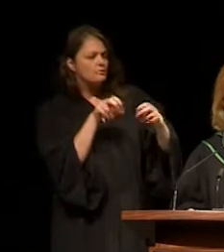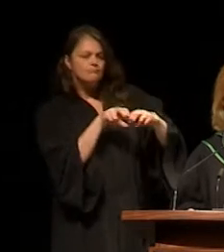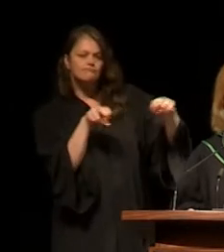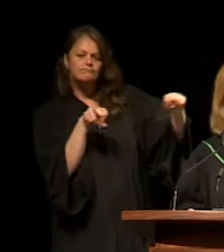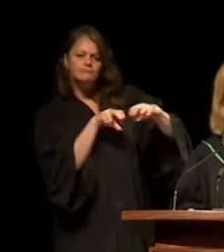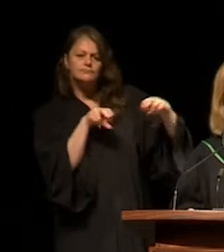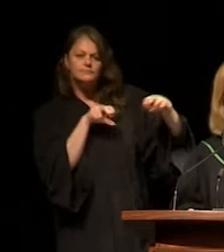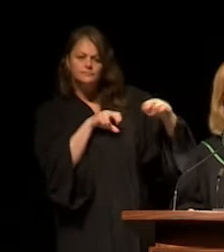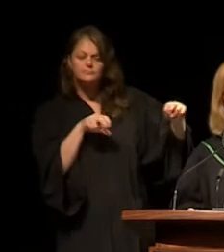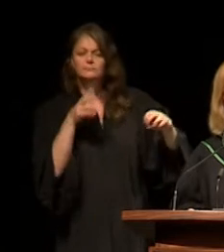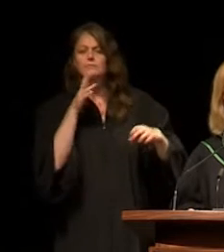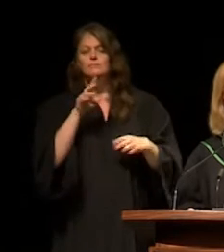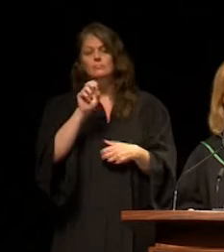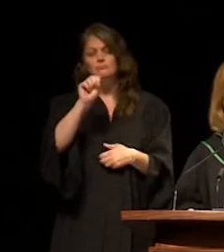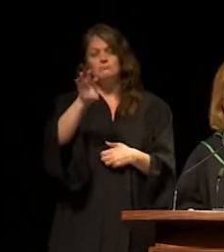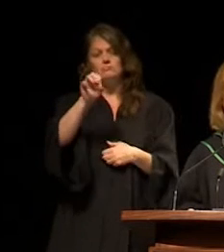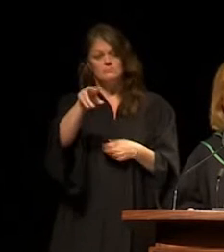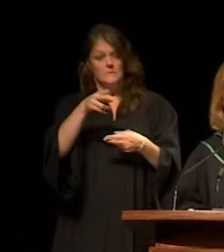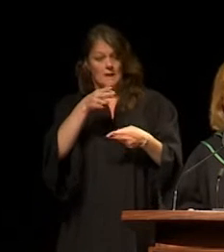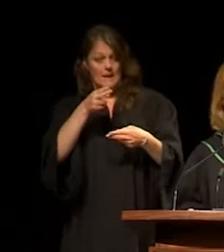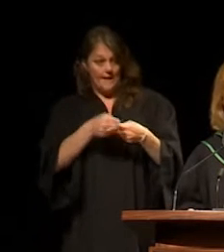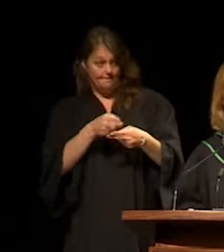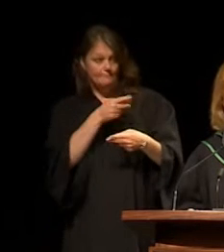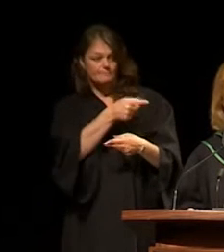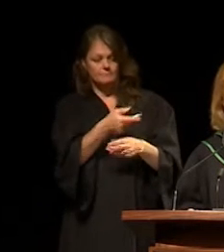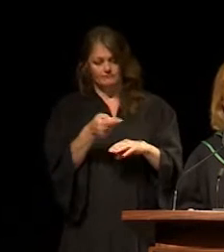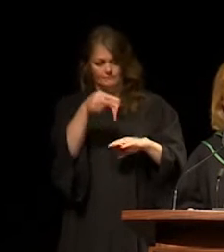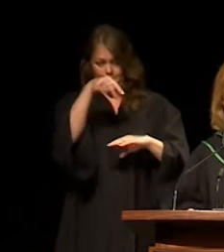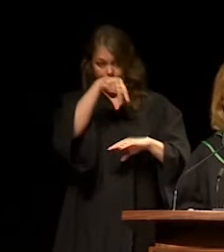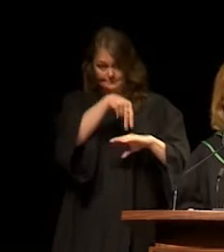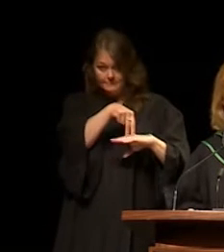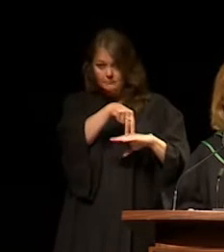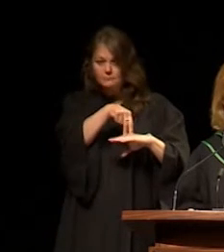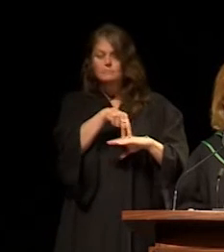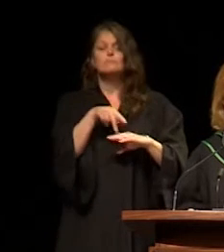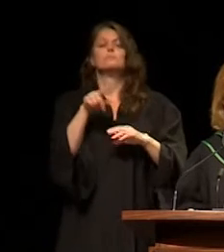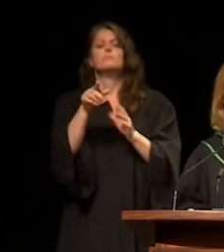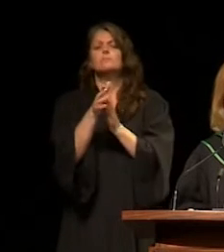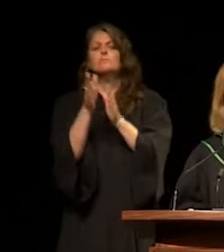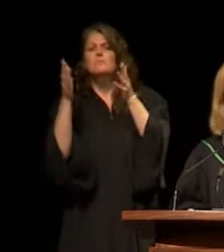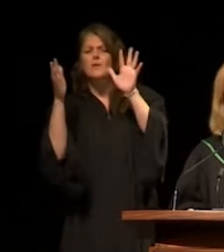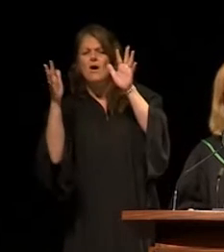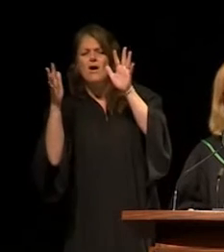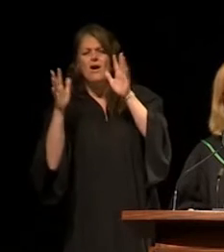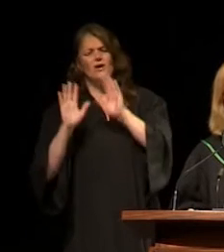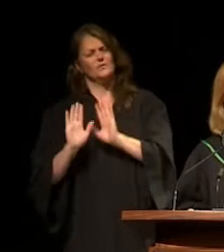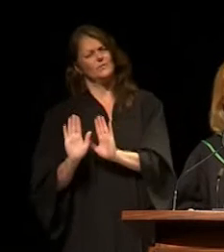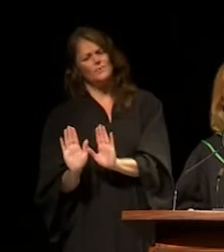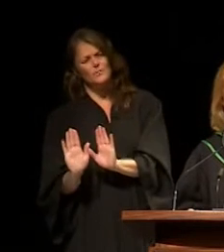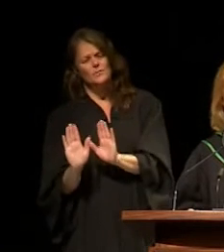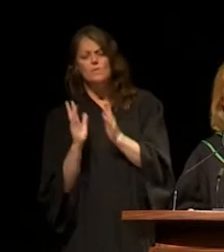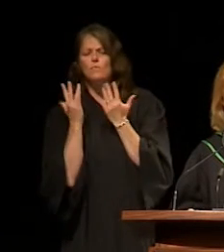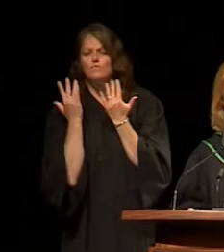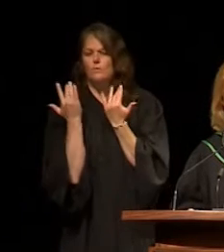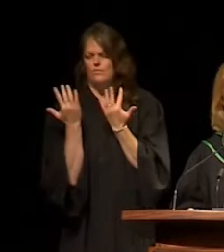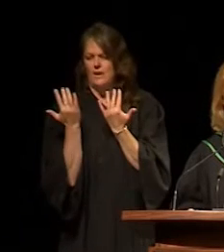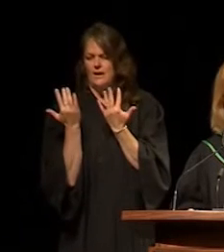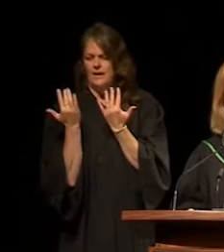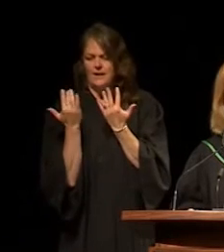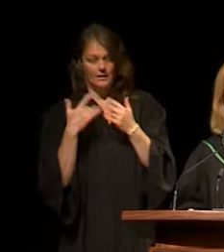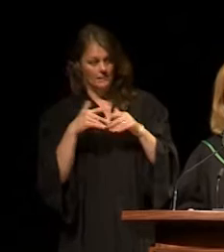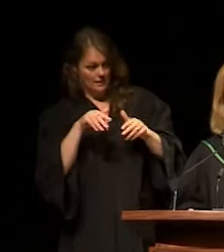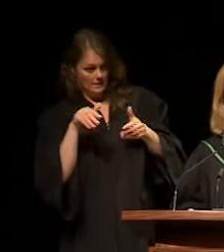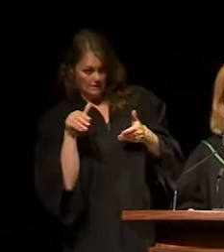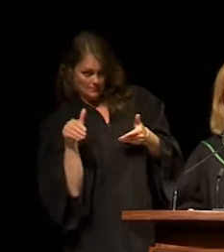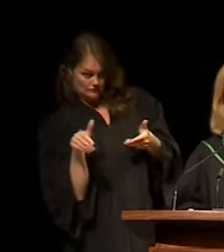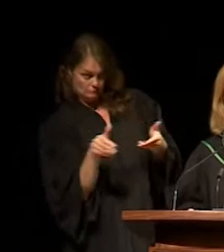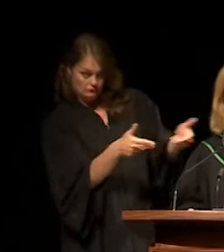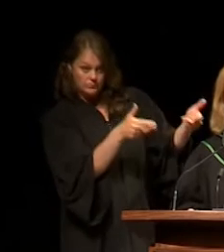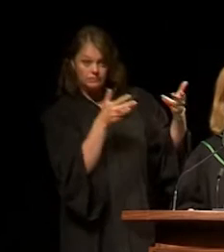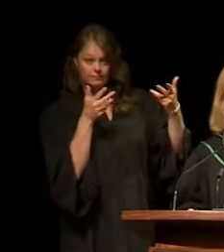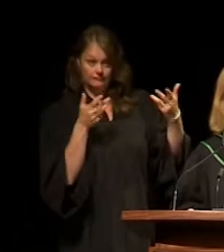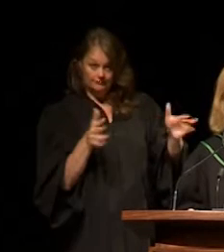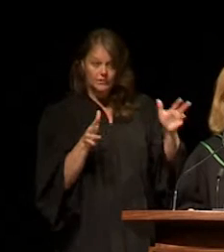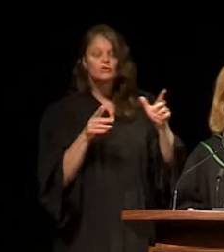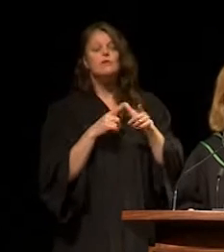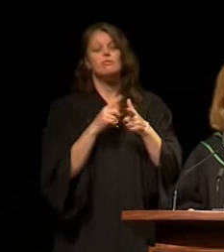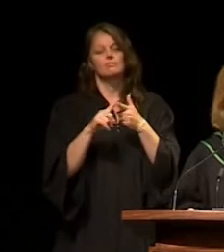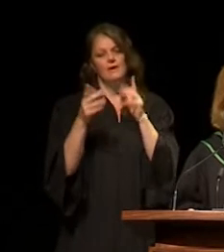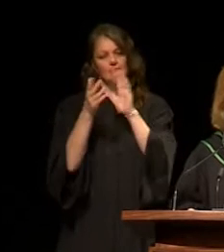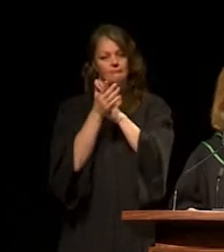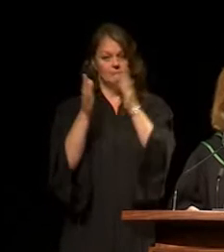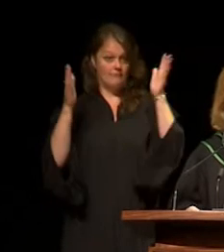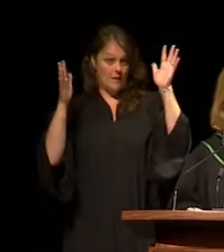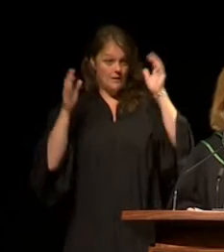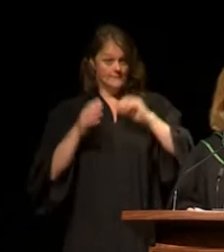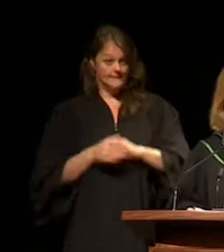party. I ask them to stand and remain standing as they are introduced. Please hold your applause until the end of the